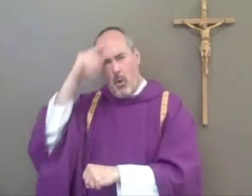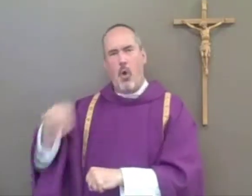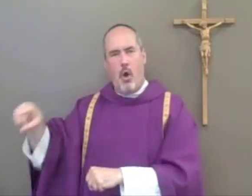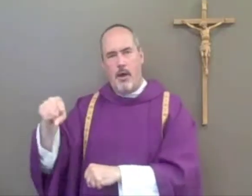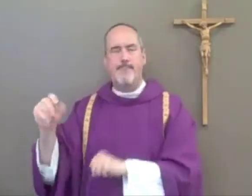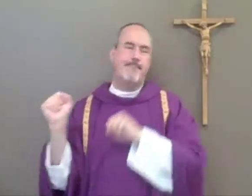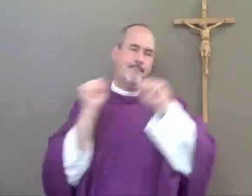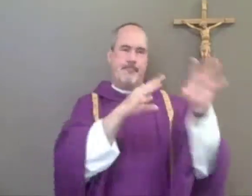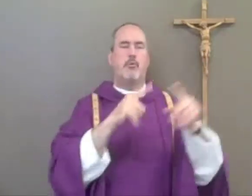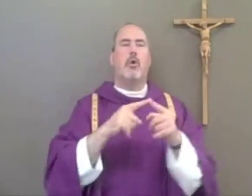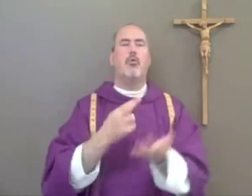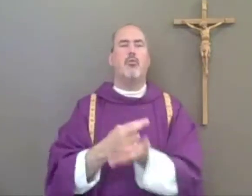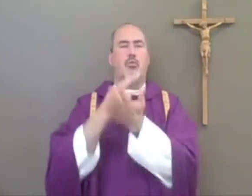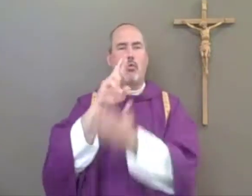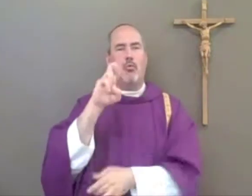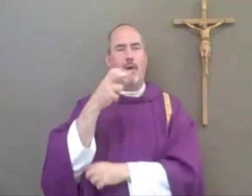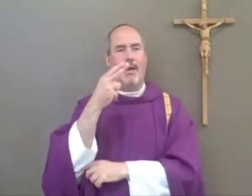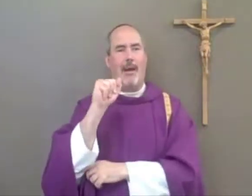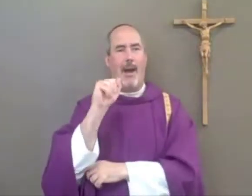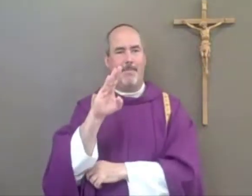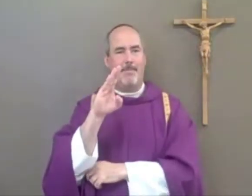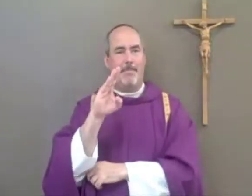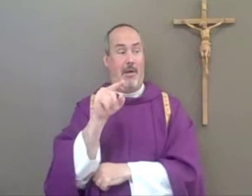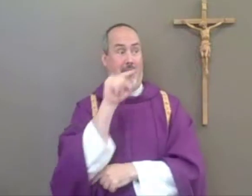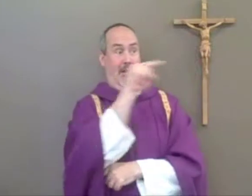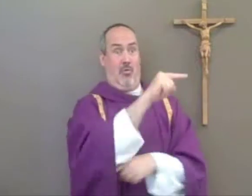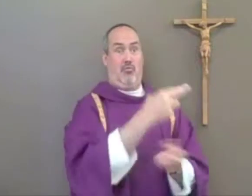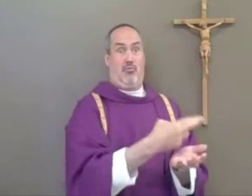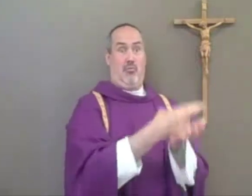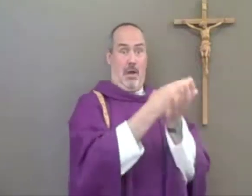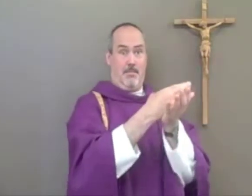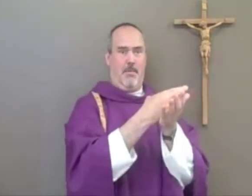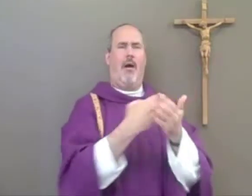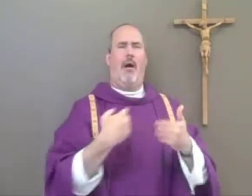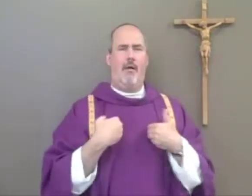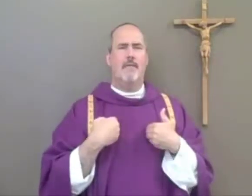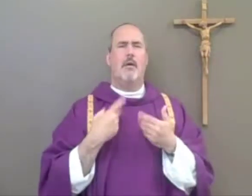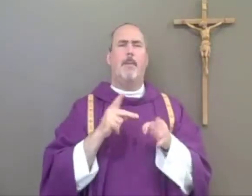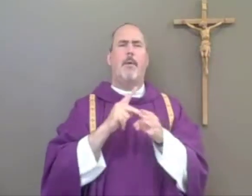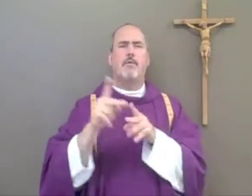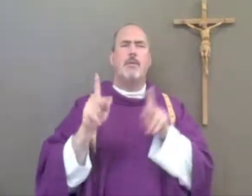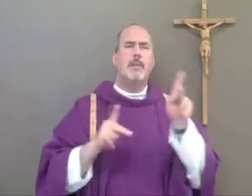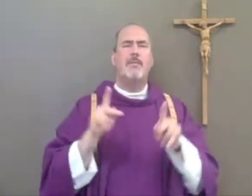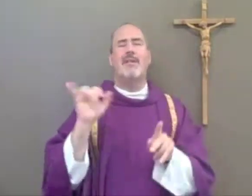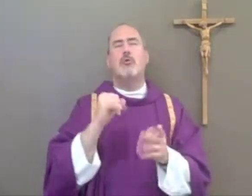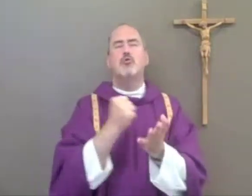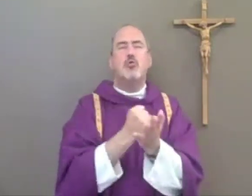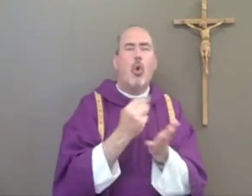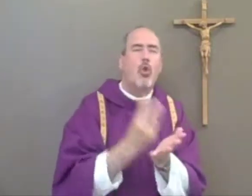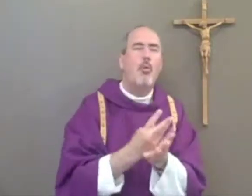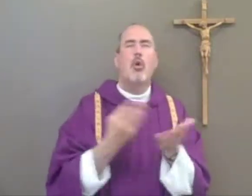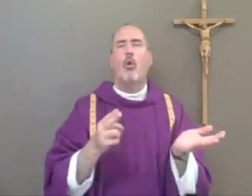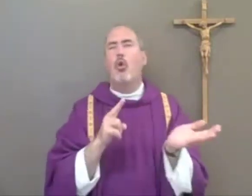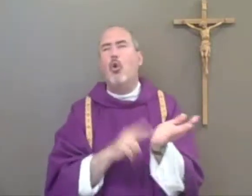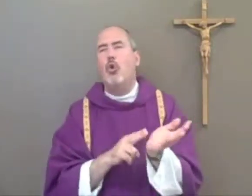him and some other boys and brought them into a rehab camp. At the rehab camp, they had a lot of mental